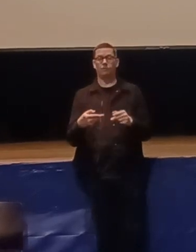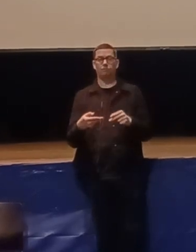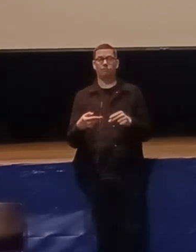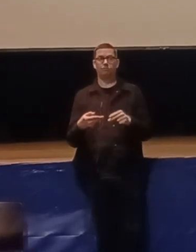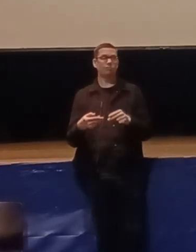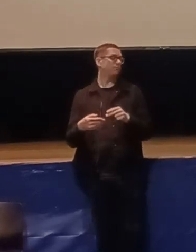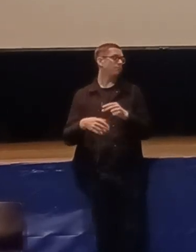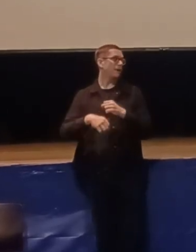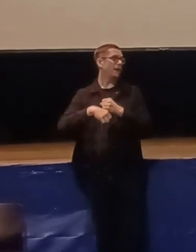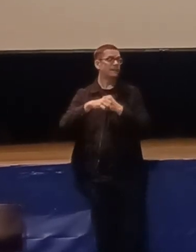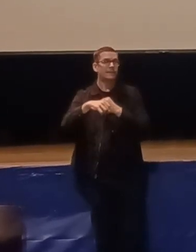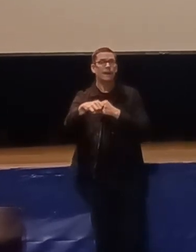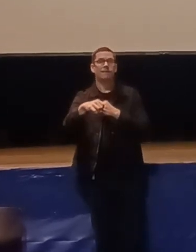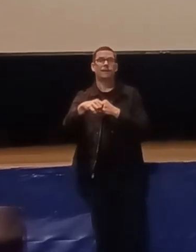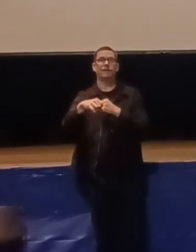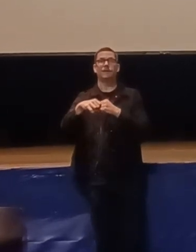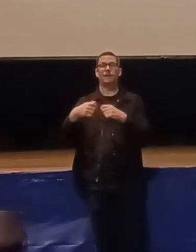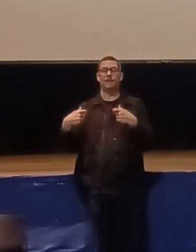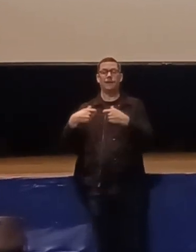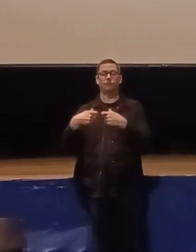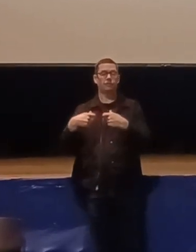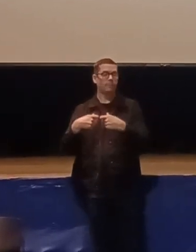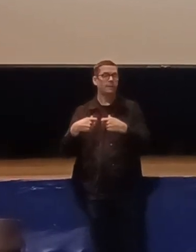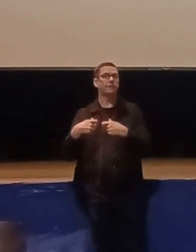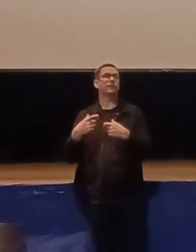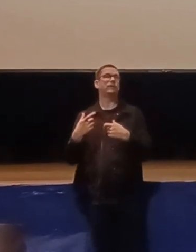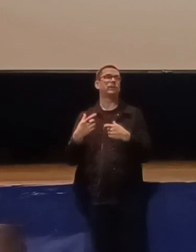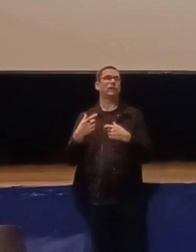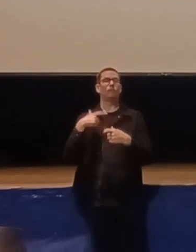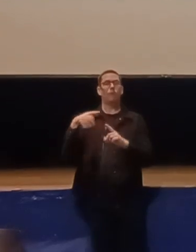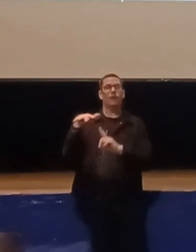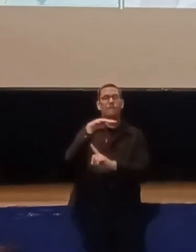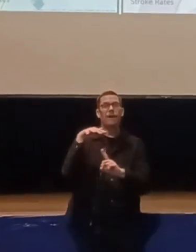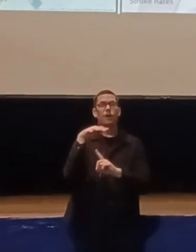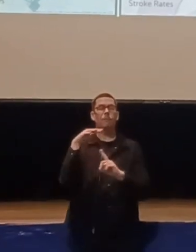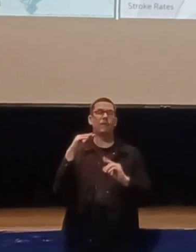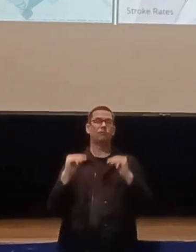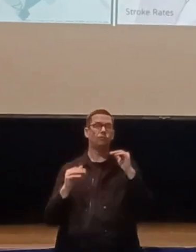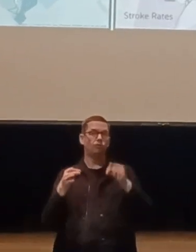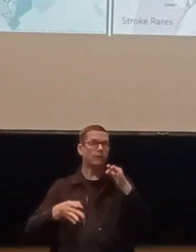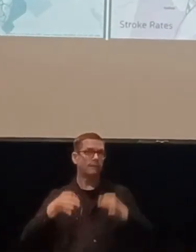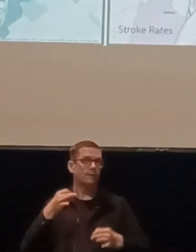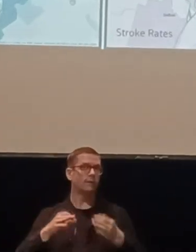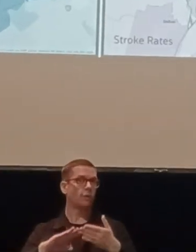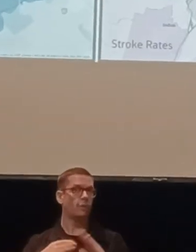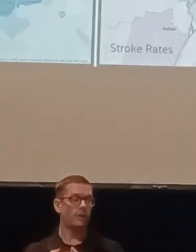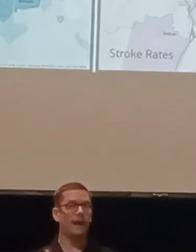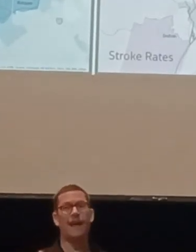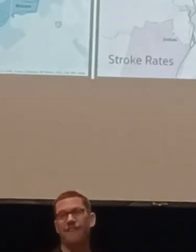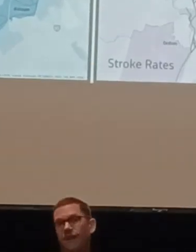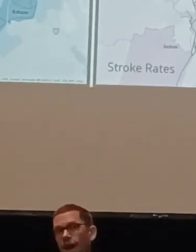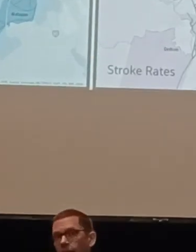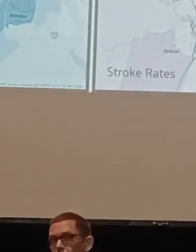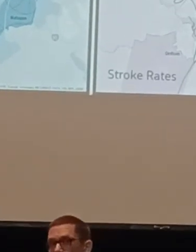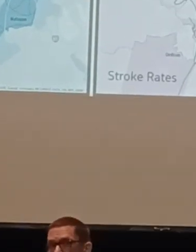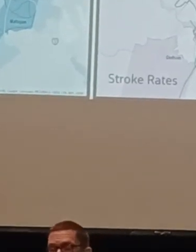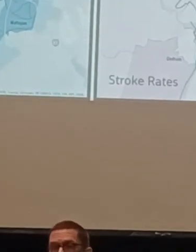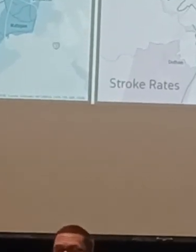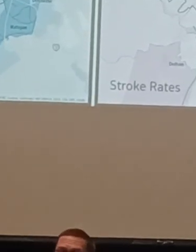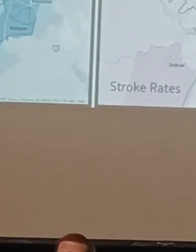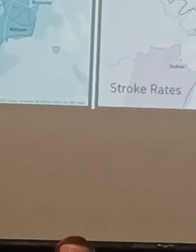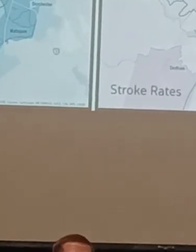and tailpipe benefits of electric buses to environmental justice communities that have higher rates of poverty and